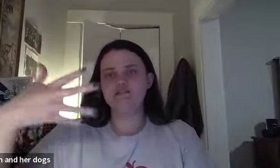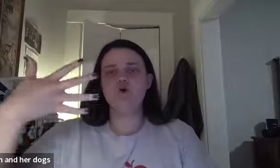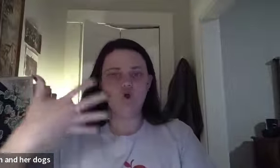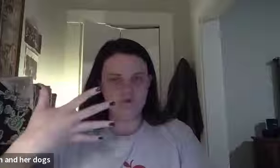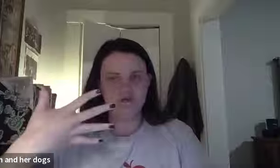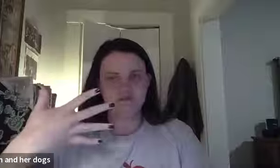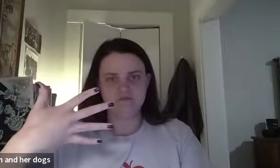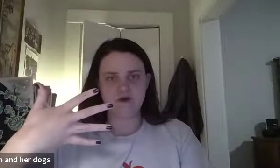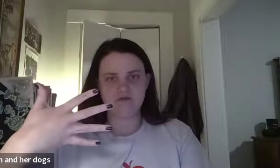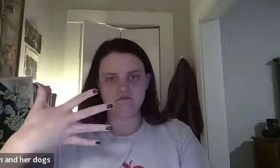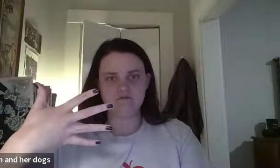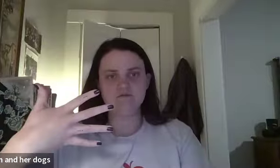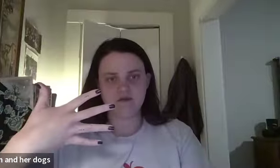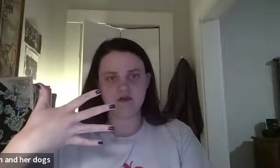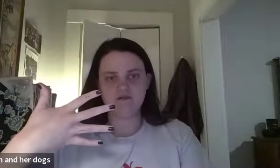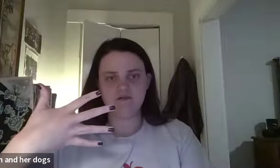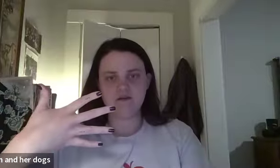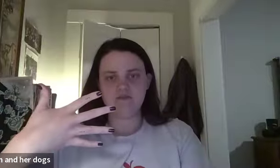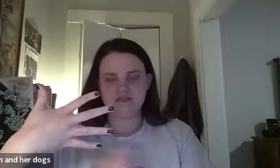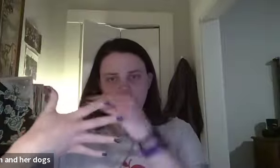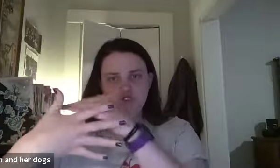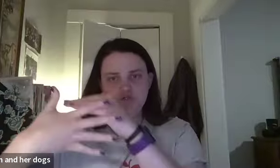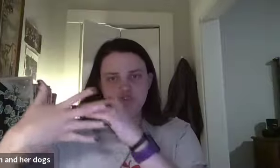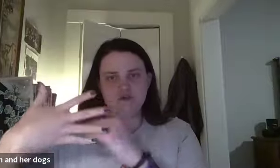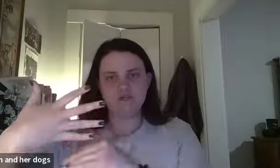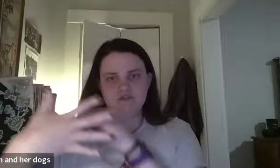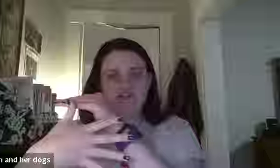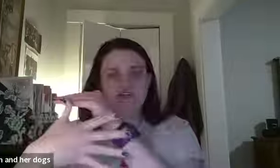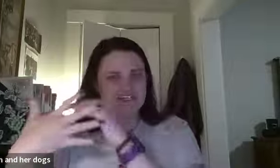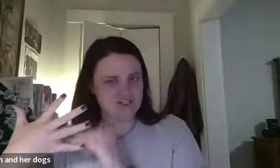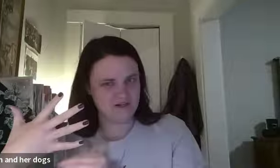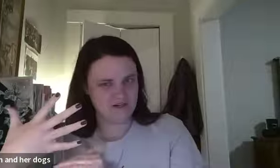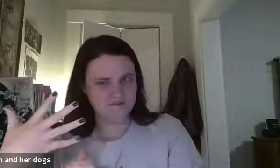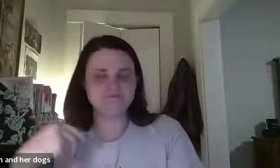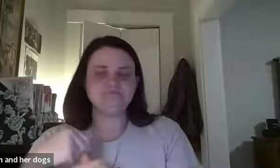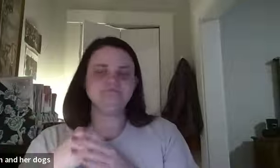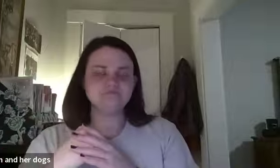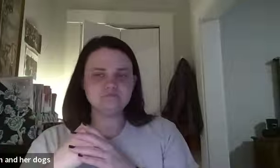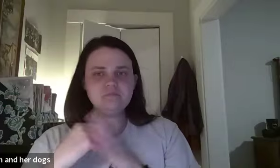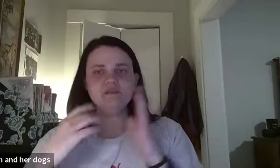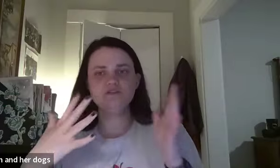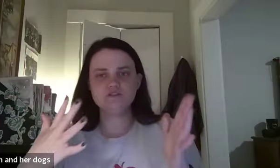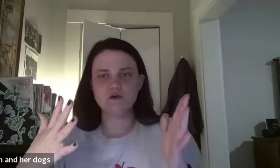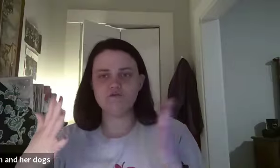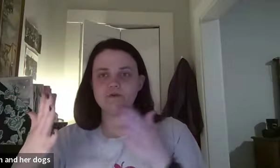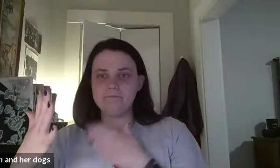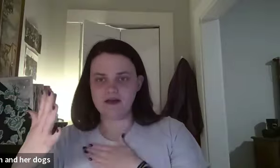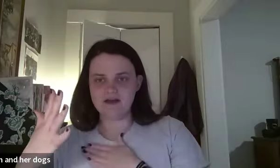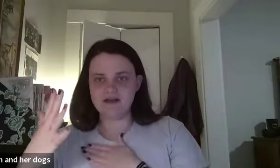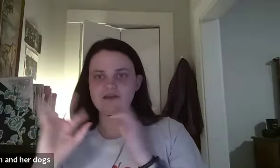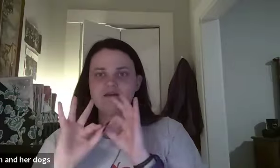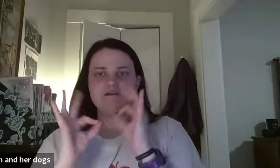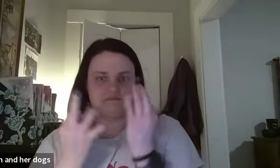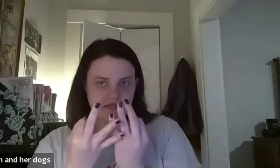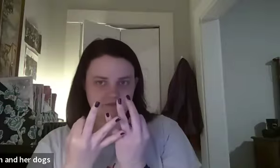still open up to the five. Okay, that's how you show that you're still going to start it off. So for my